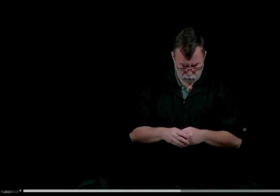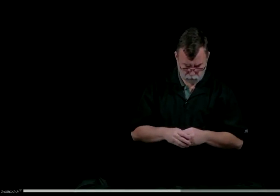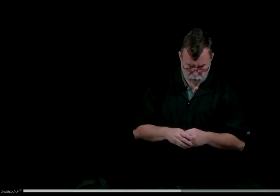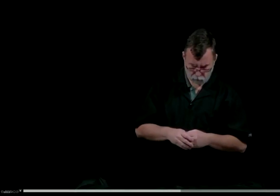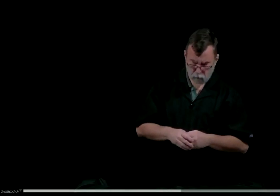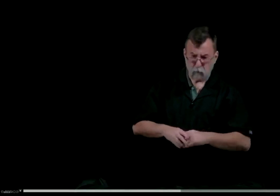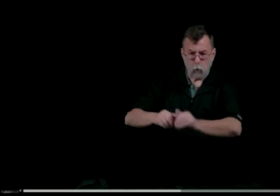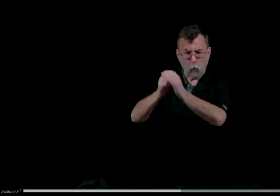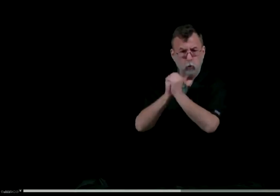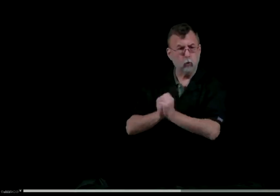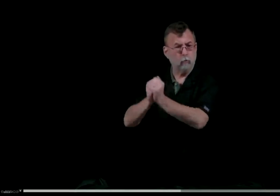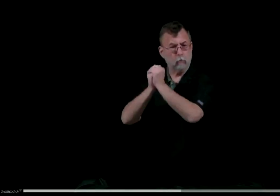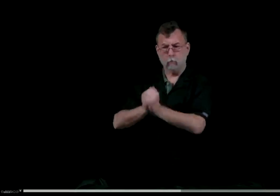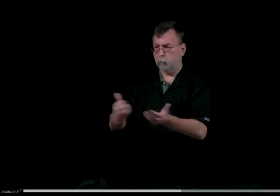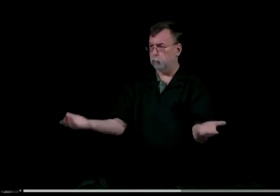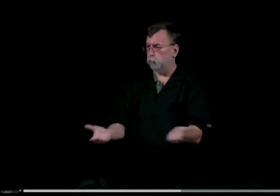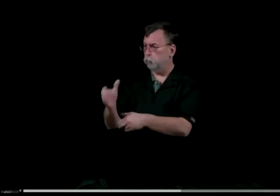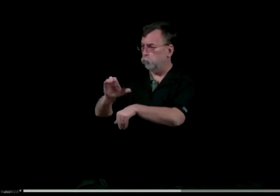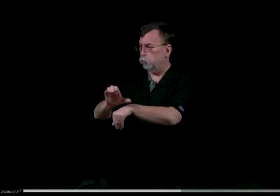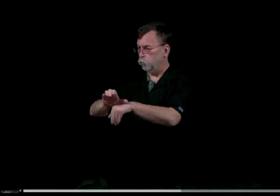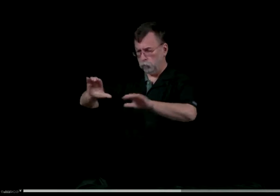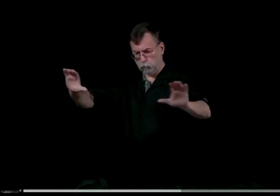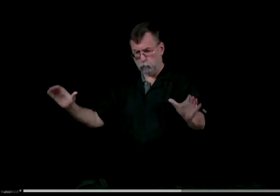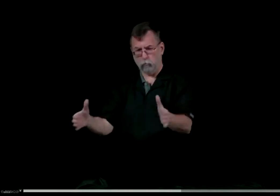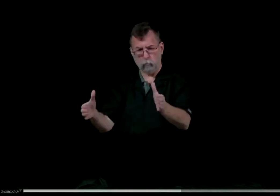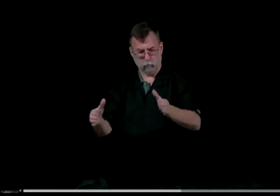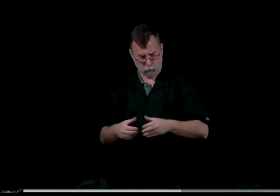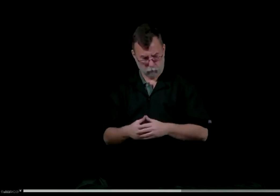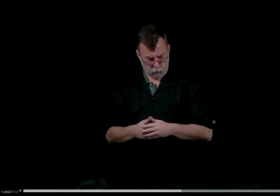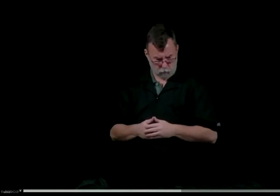place. That's simple living. Worship here at church.